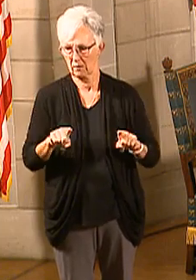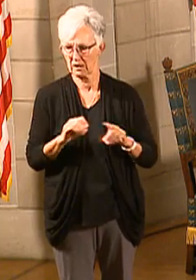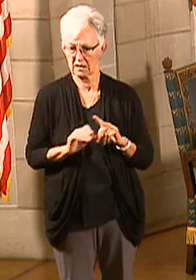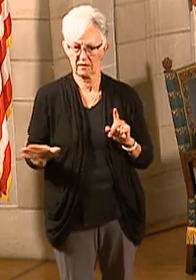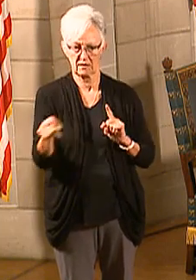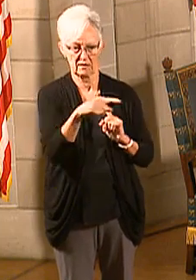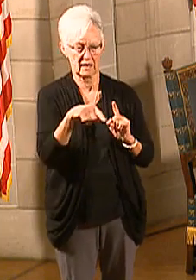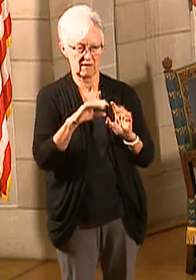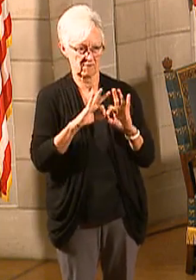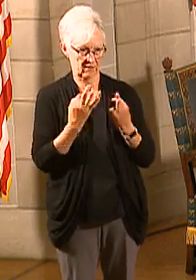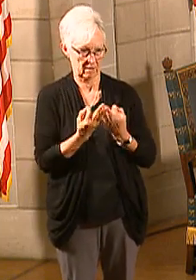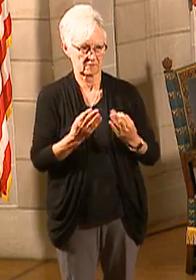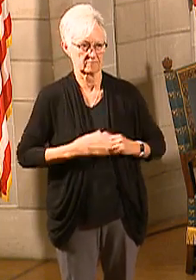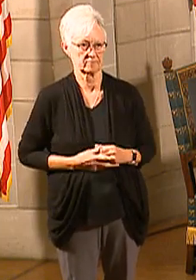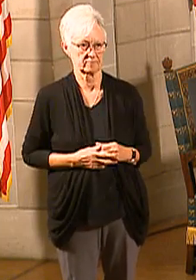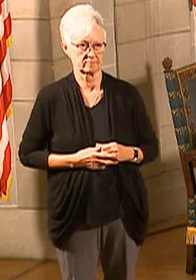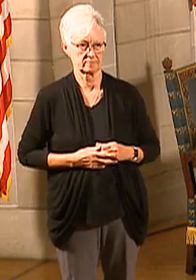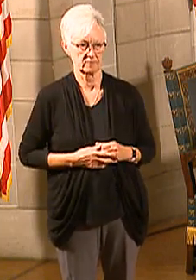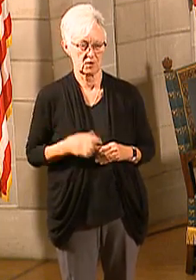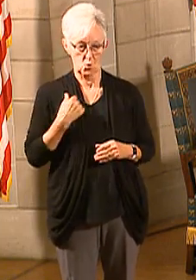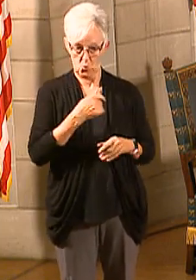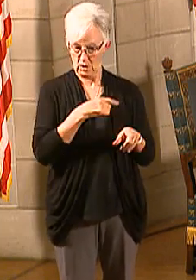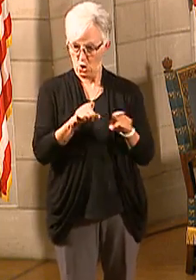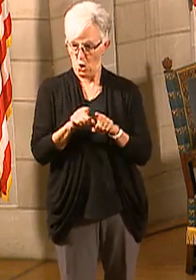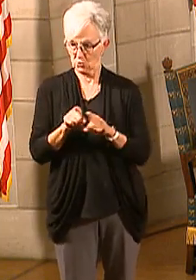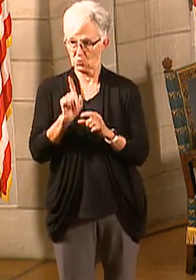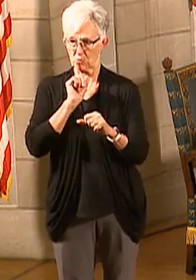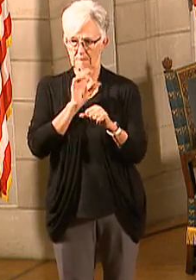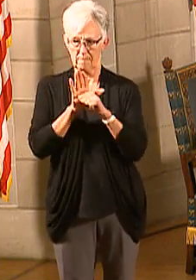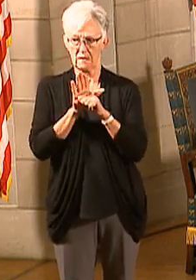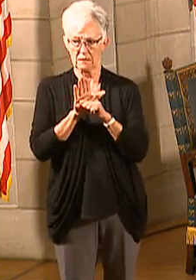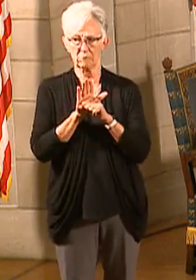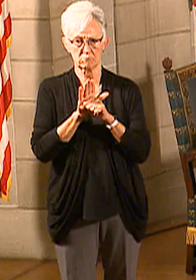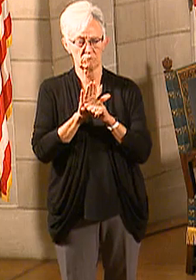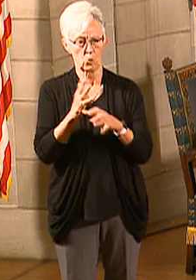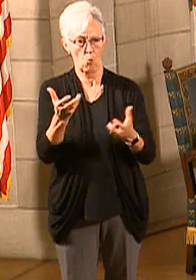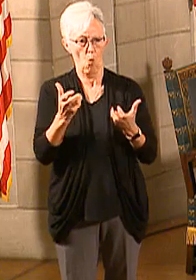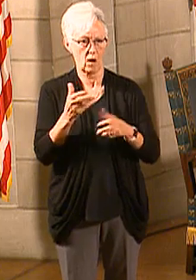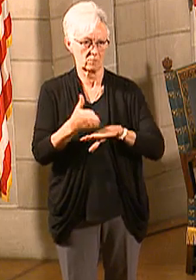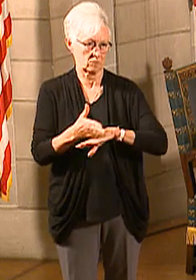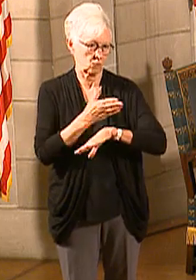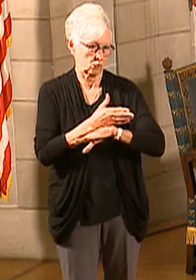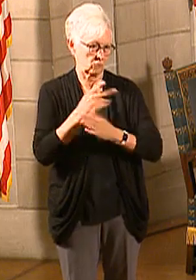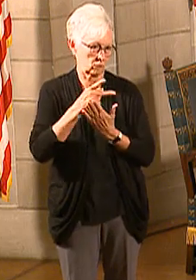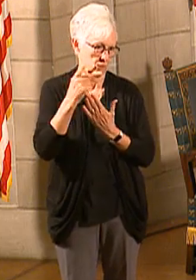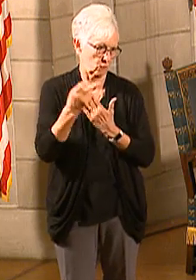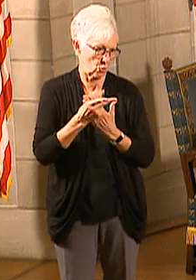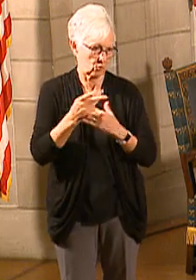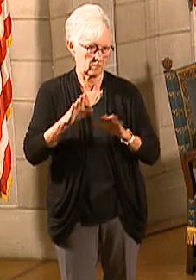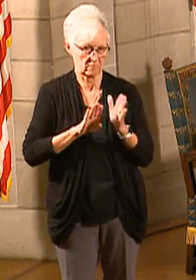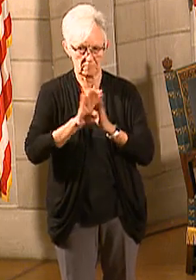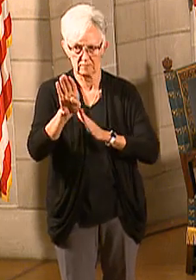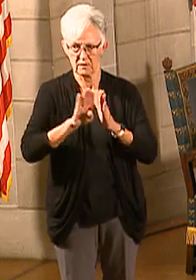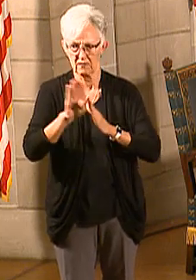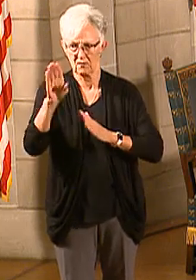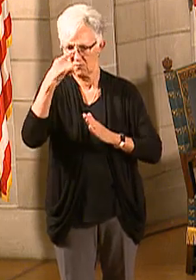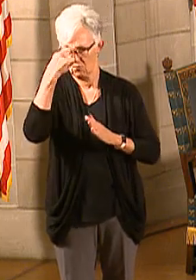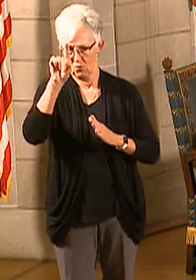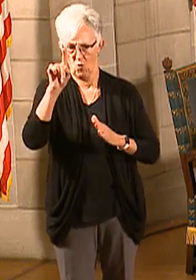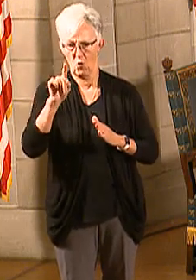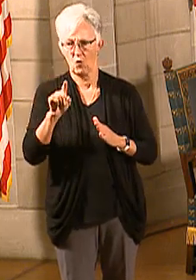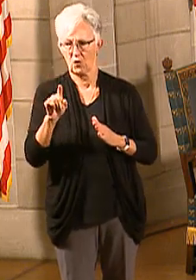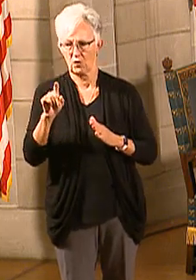Besides FFPSA implementation, we have also committed to intentional improvements and program development that highlight partnerships with